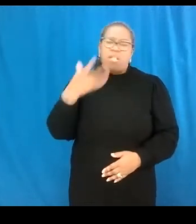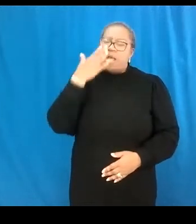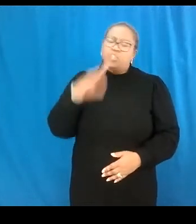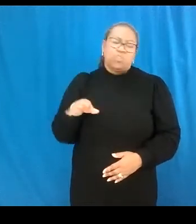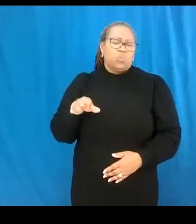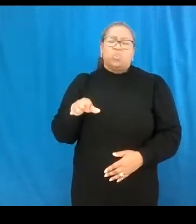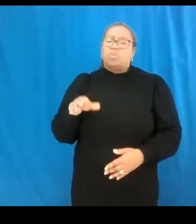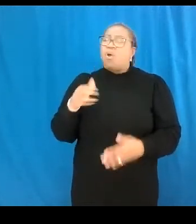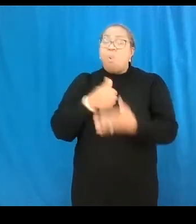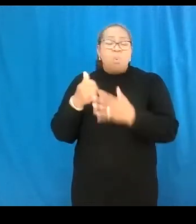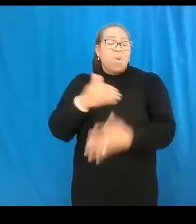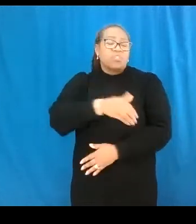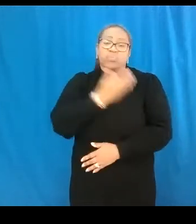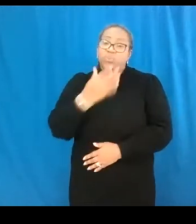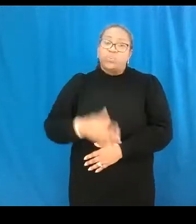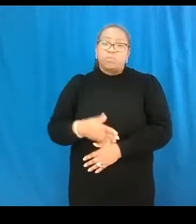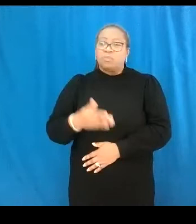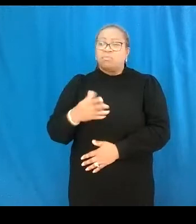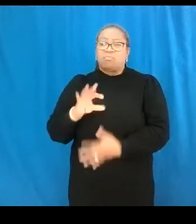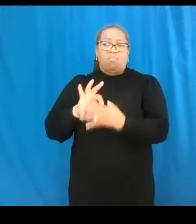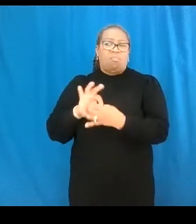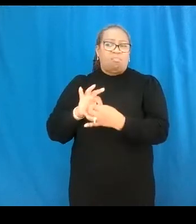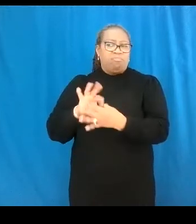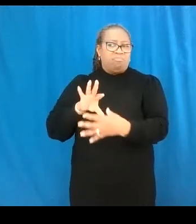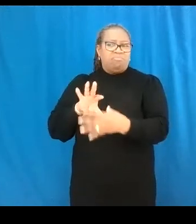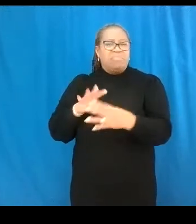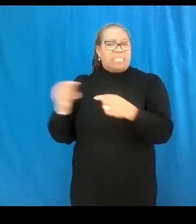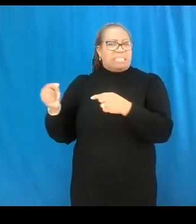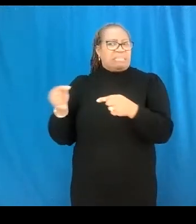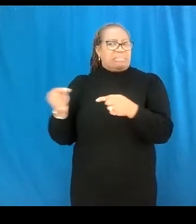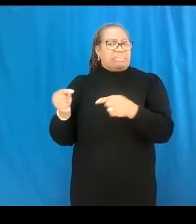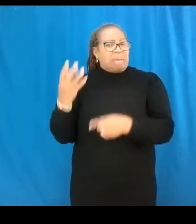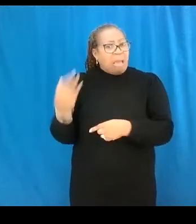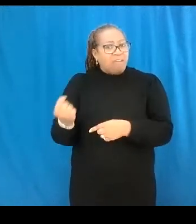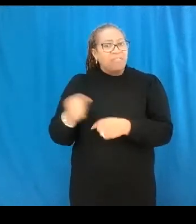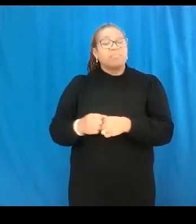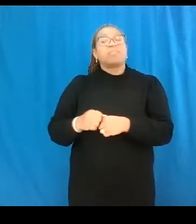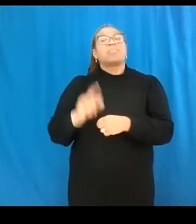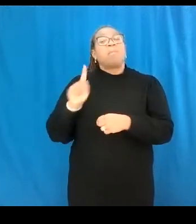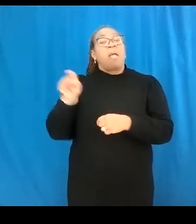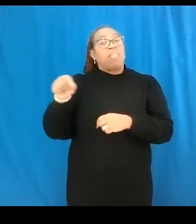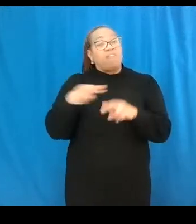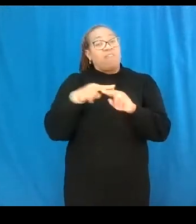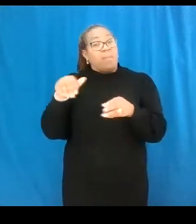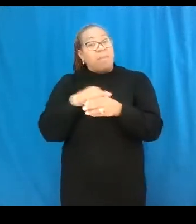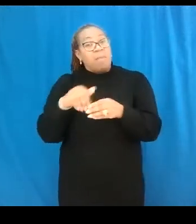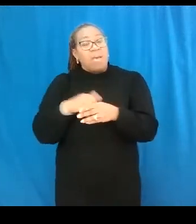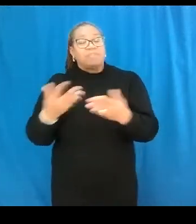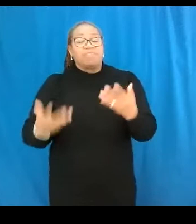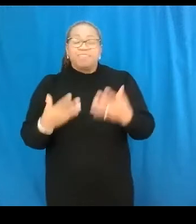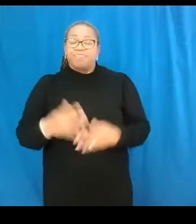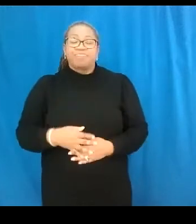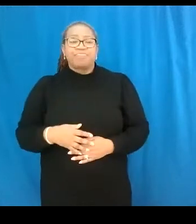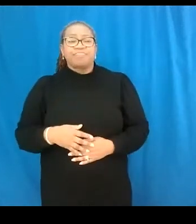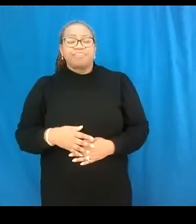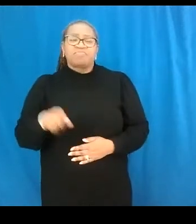just rude, you're not vibing with them, there's a lot of tension in the air. But let's say this family member finds themselves in